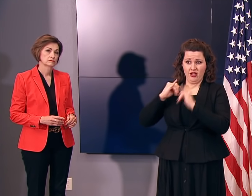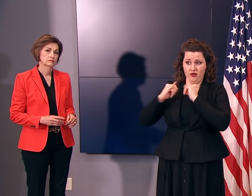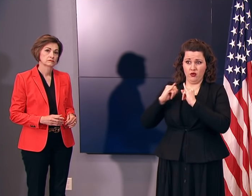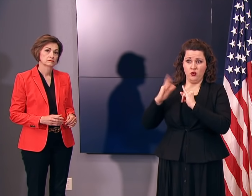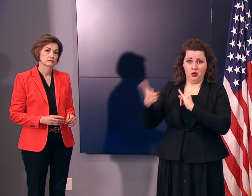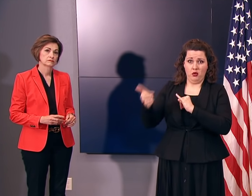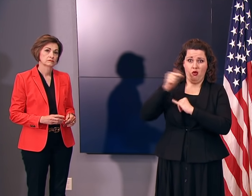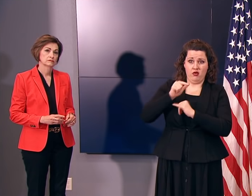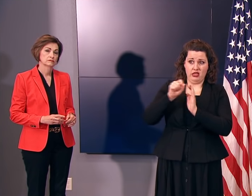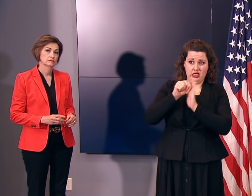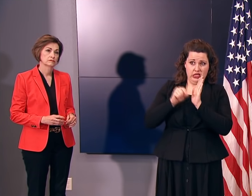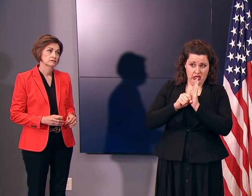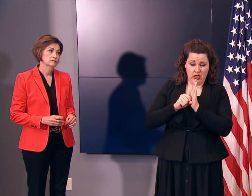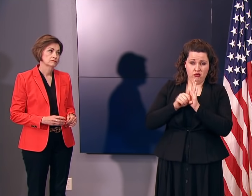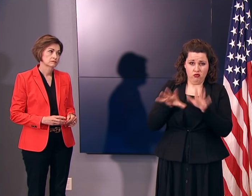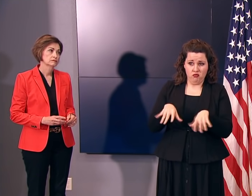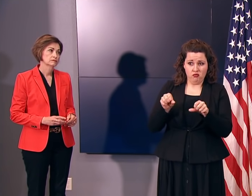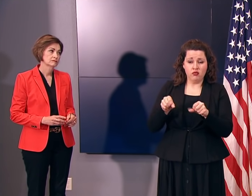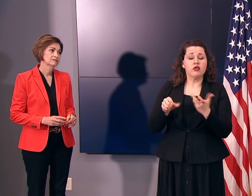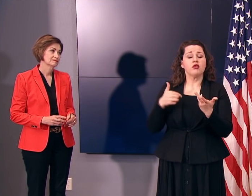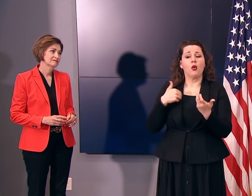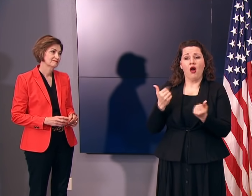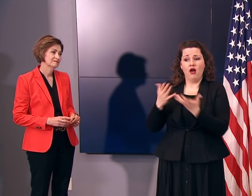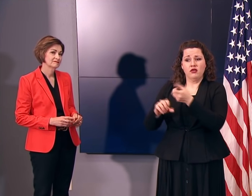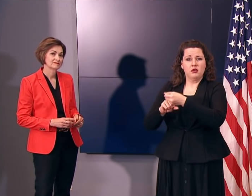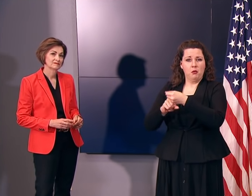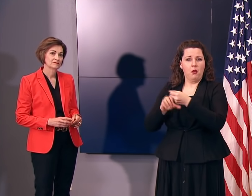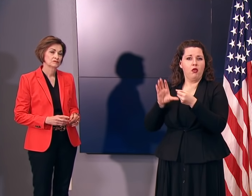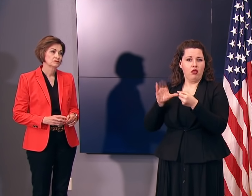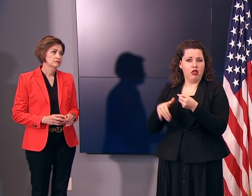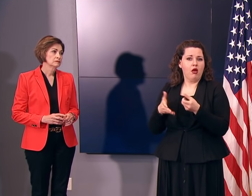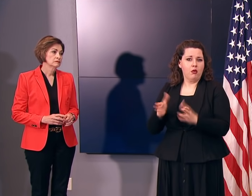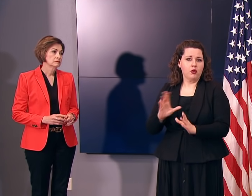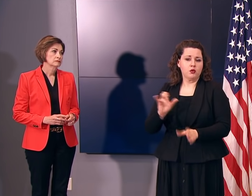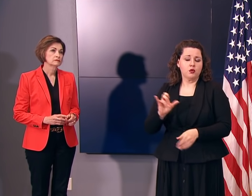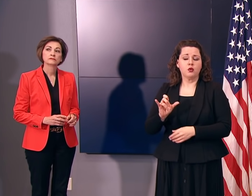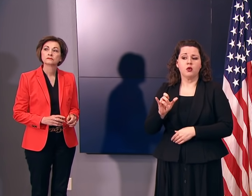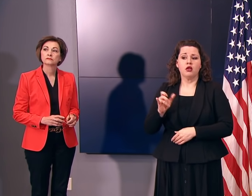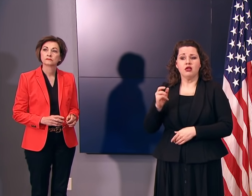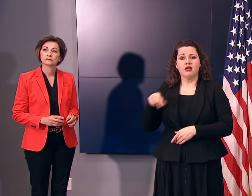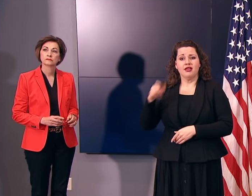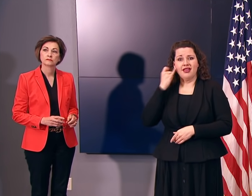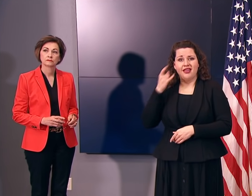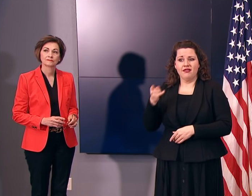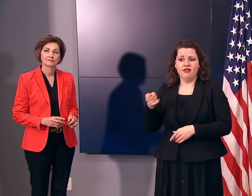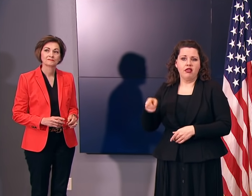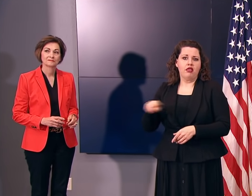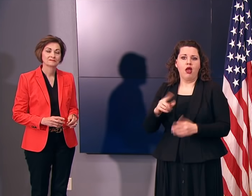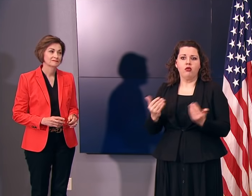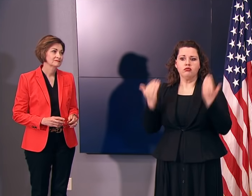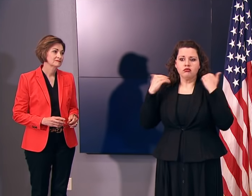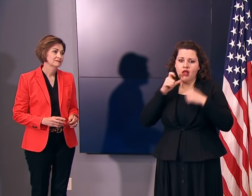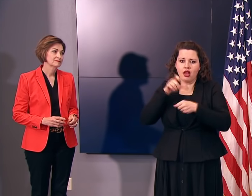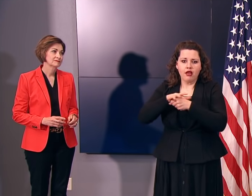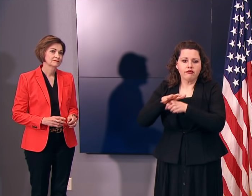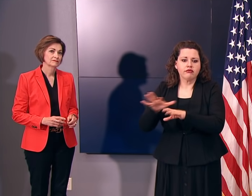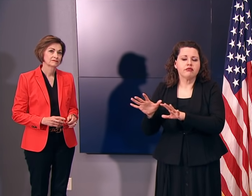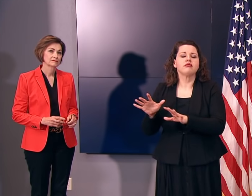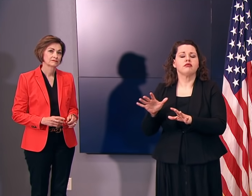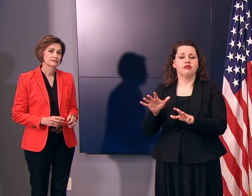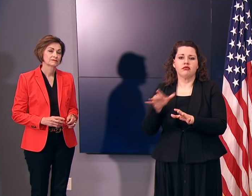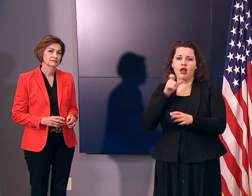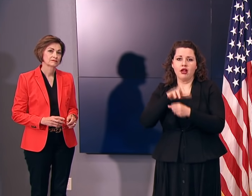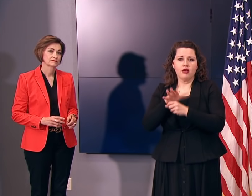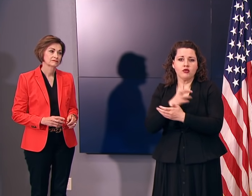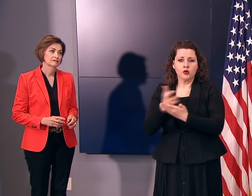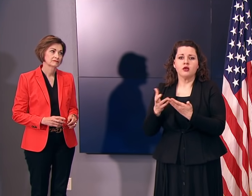over to the state. So we're offering support to locals in that way to the extent that they're not able to get them done just due to lack of